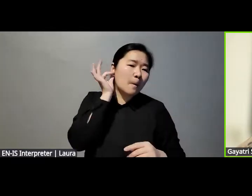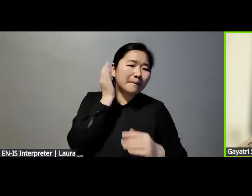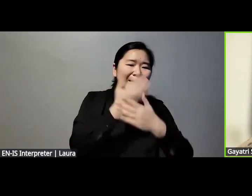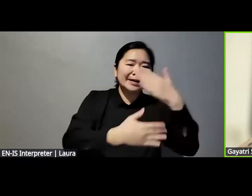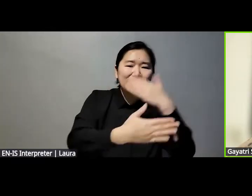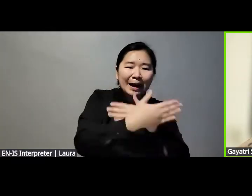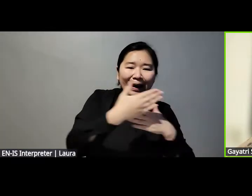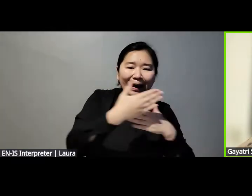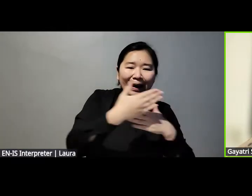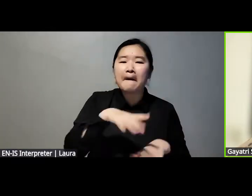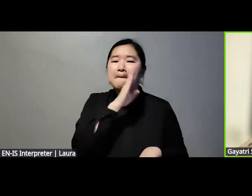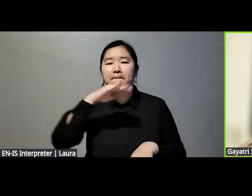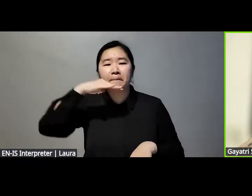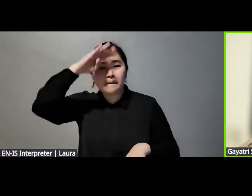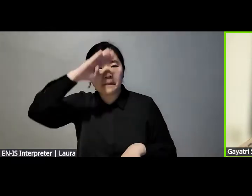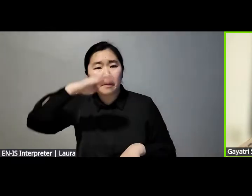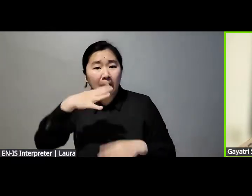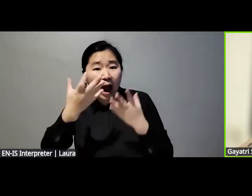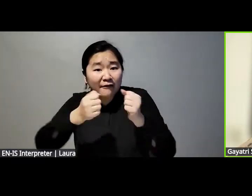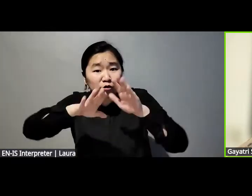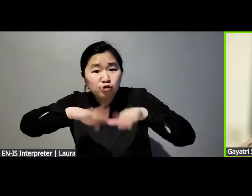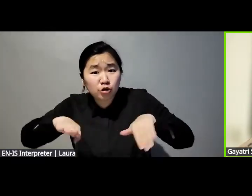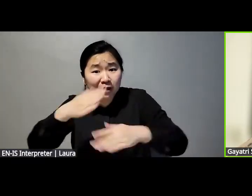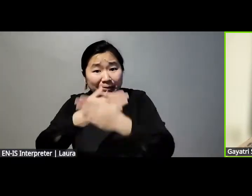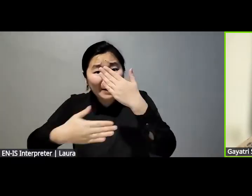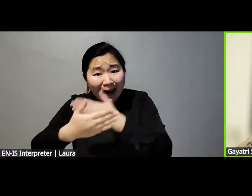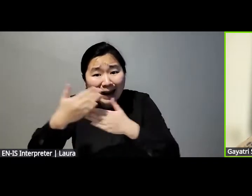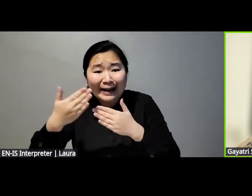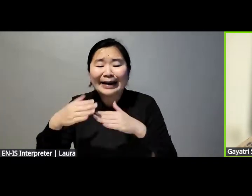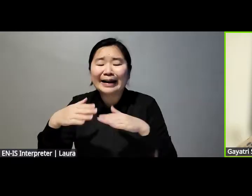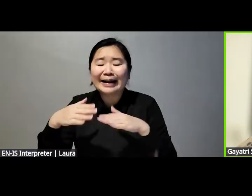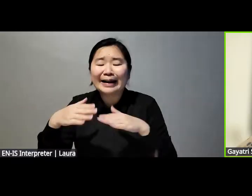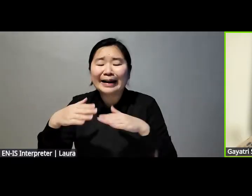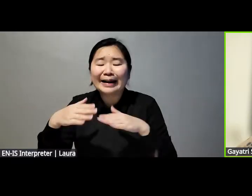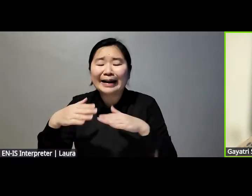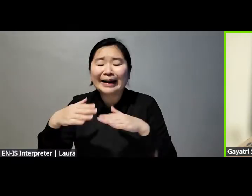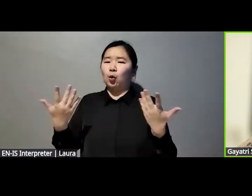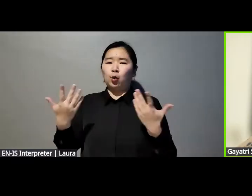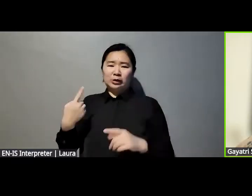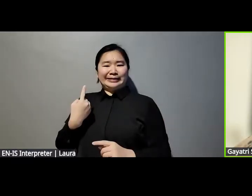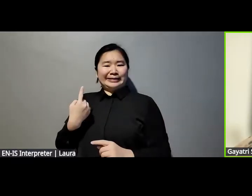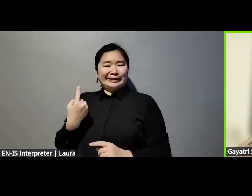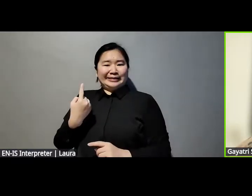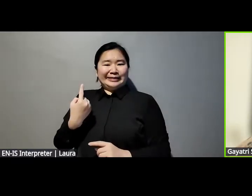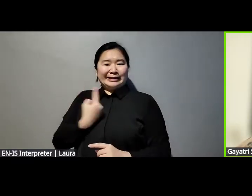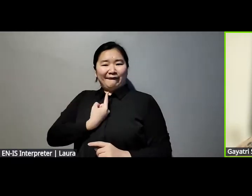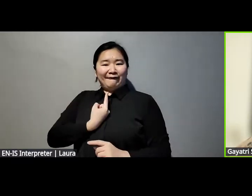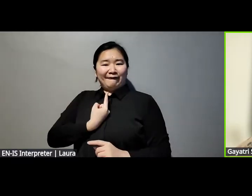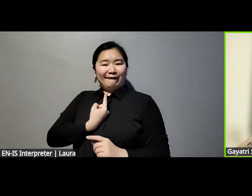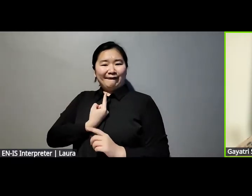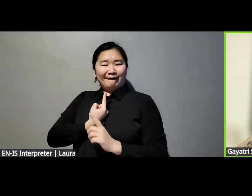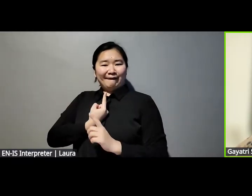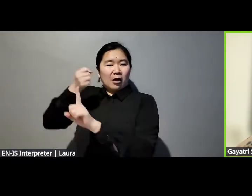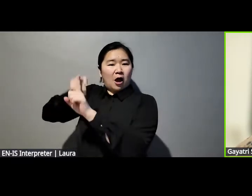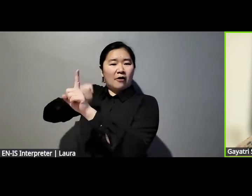which OPDs come together is the International Disability Alliance, or IDA, where I